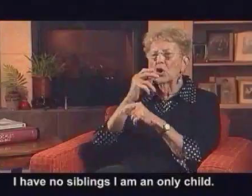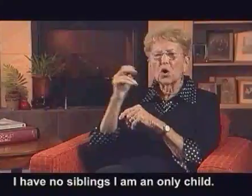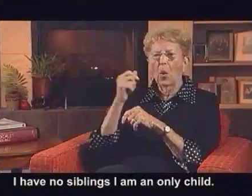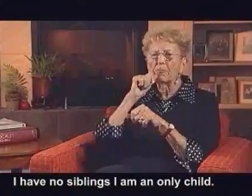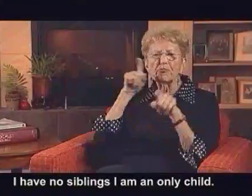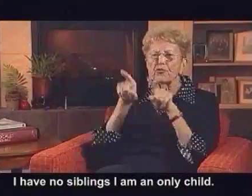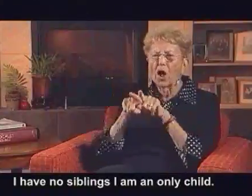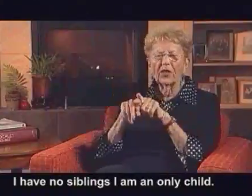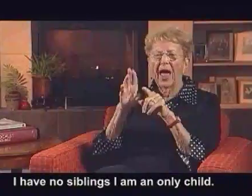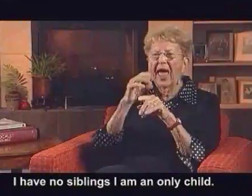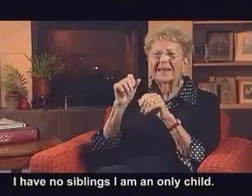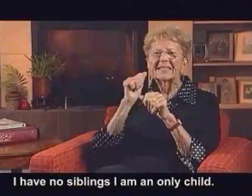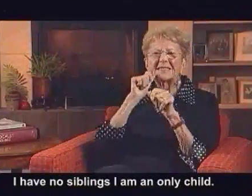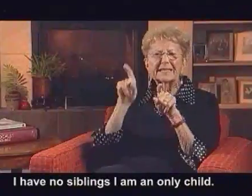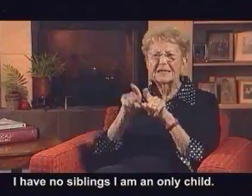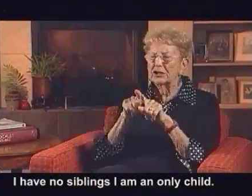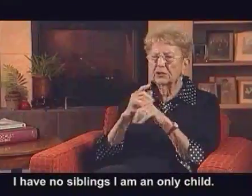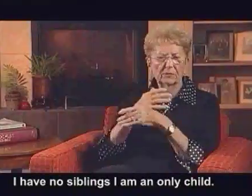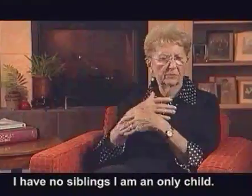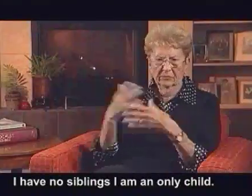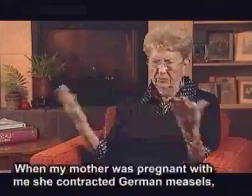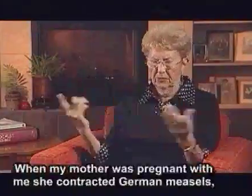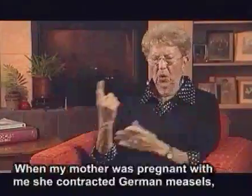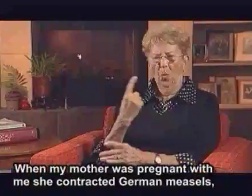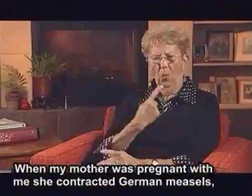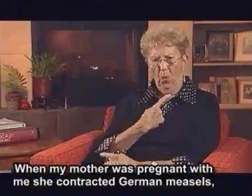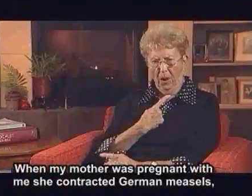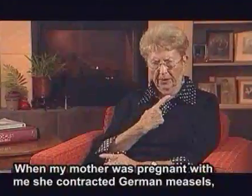I have no siblings. I am an only child.